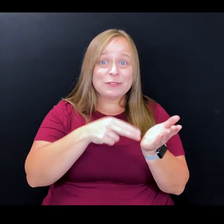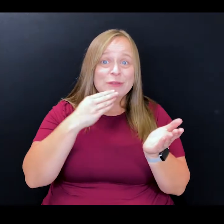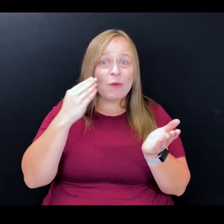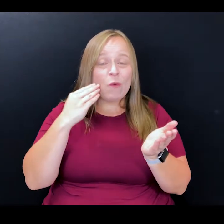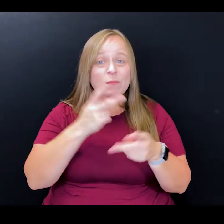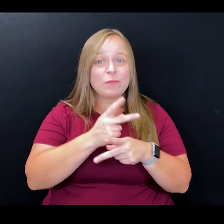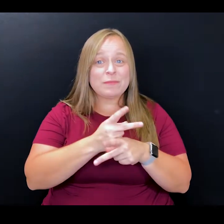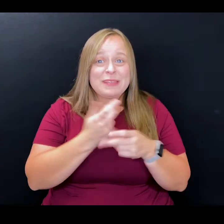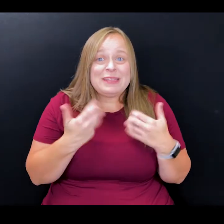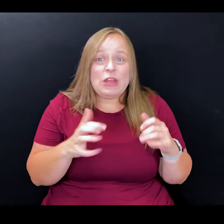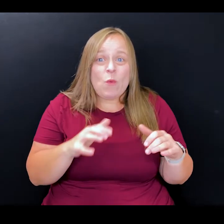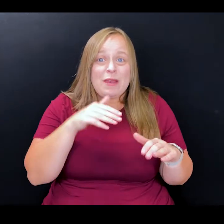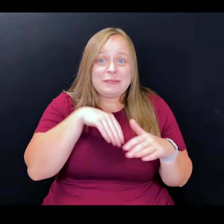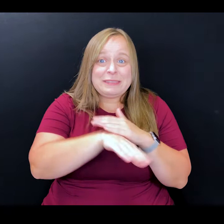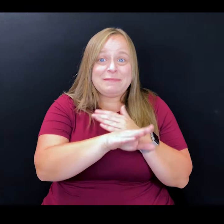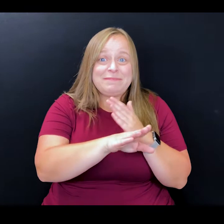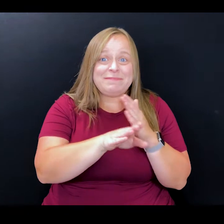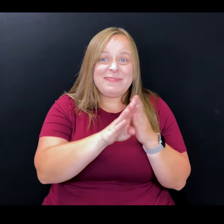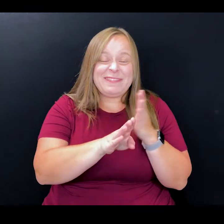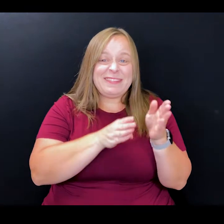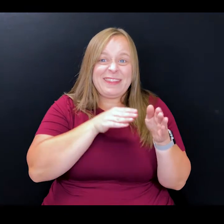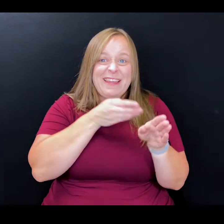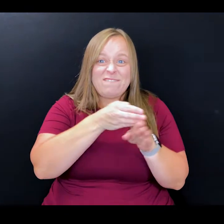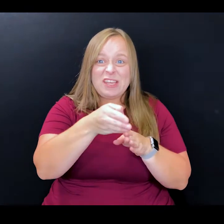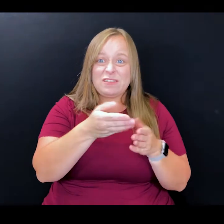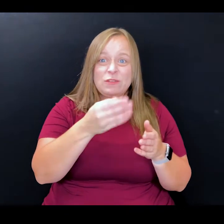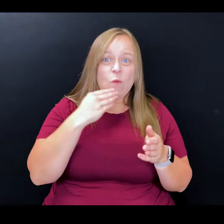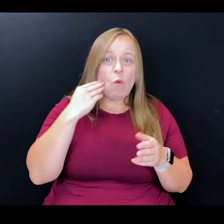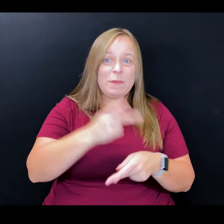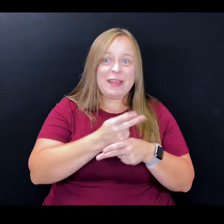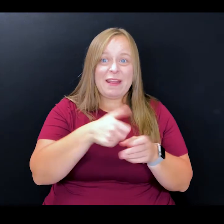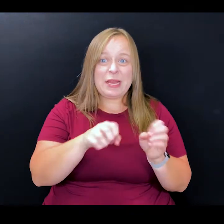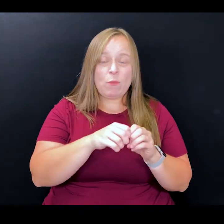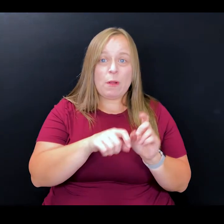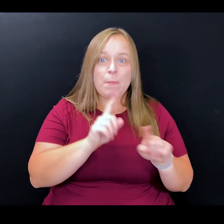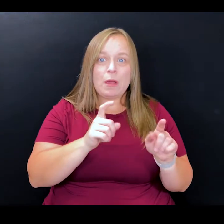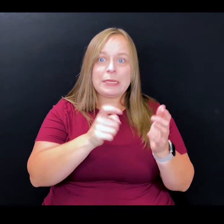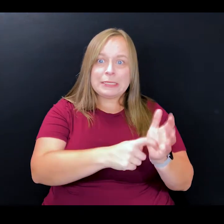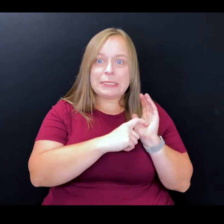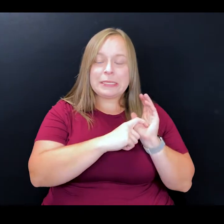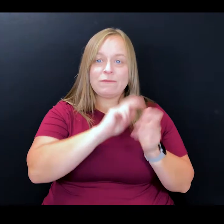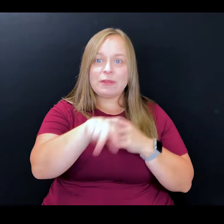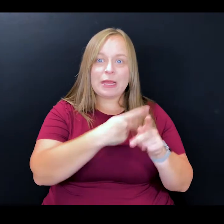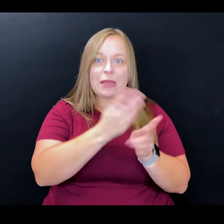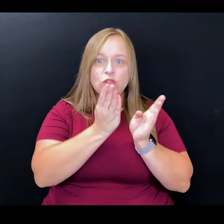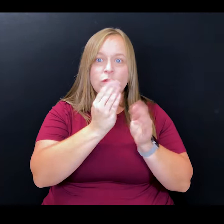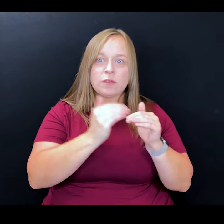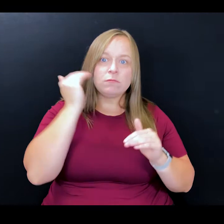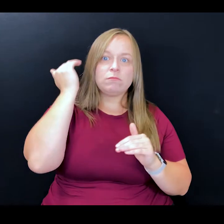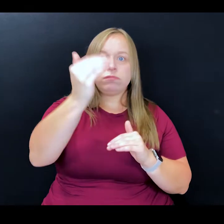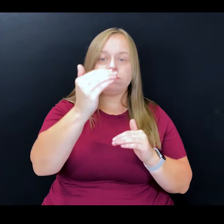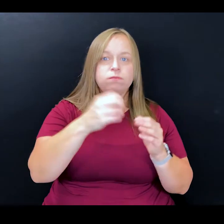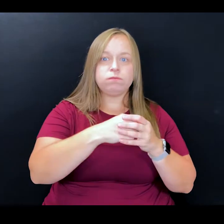because people do not want to work in home care, yet the need for that type of